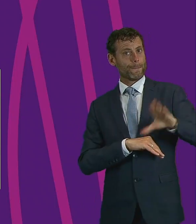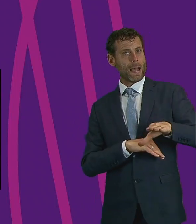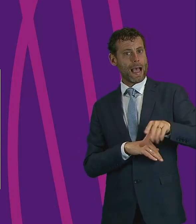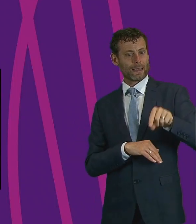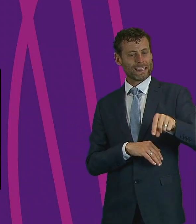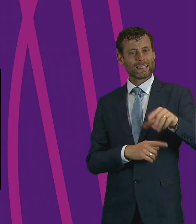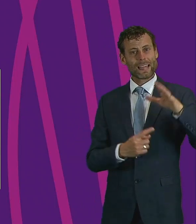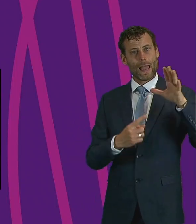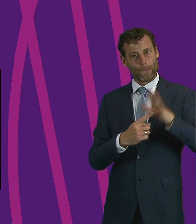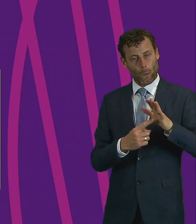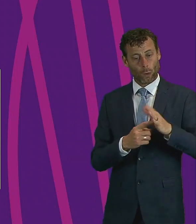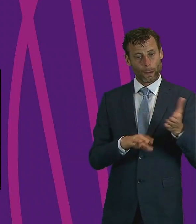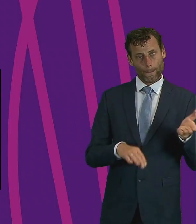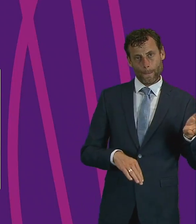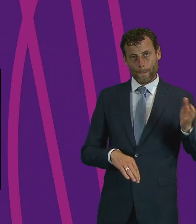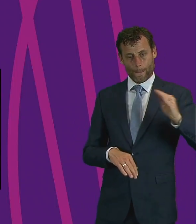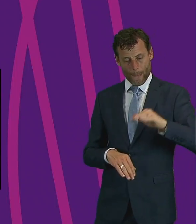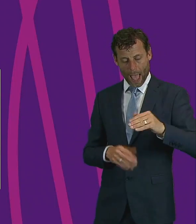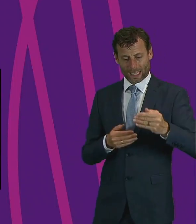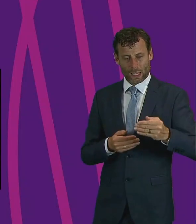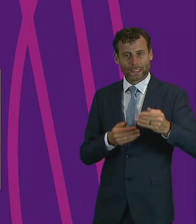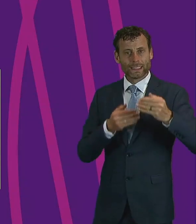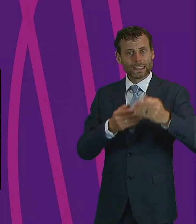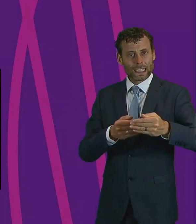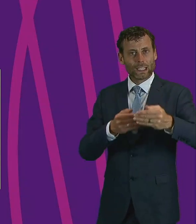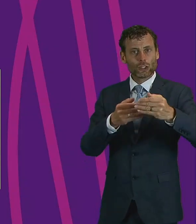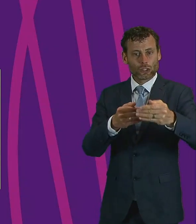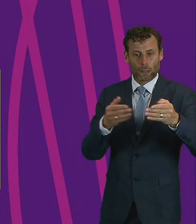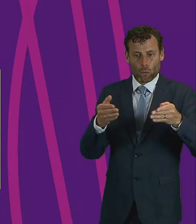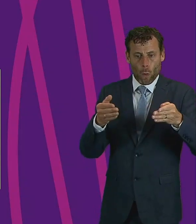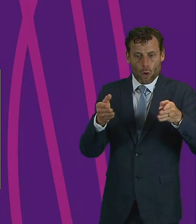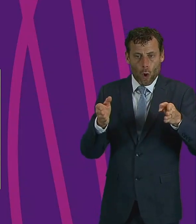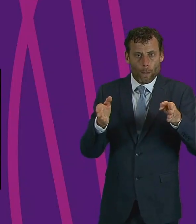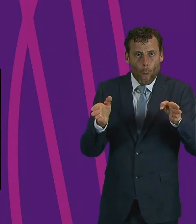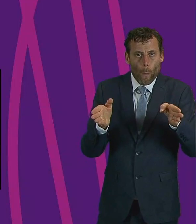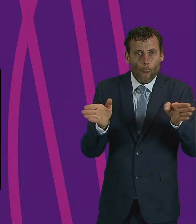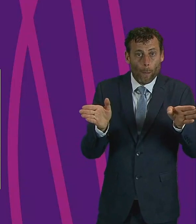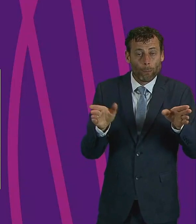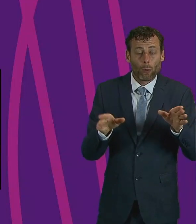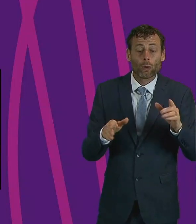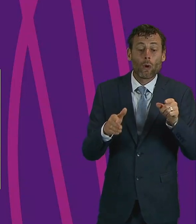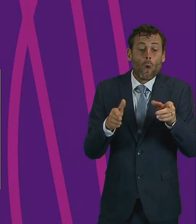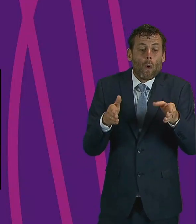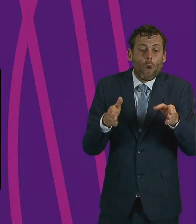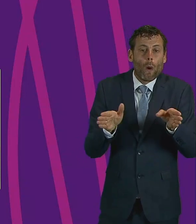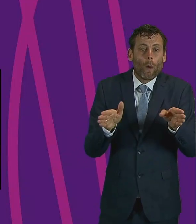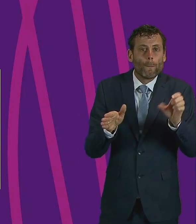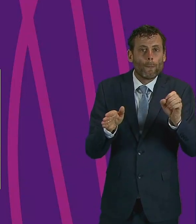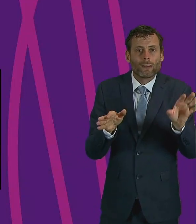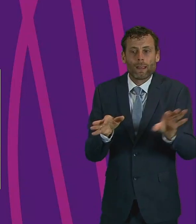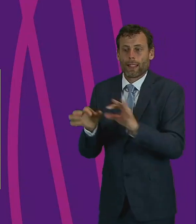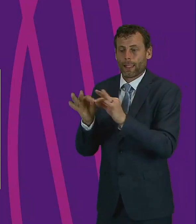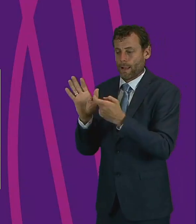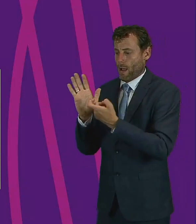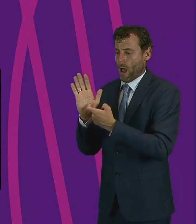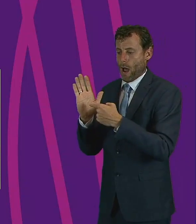the remobilisation happens in stages, with constant checking on the prevalence of the virus and the R number so as to